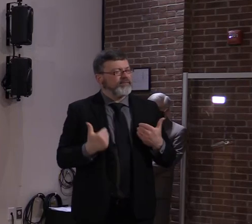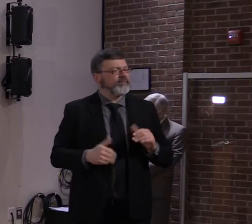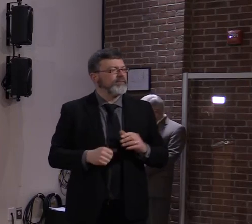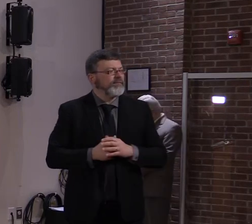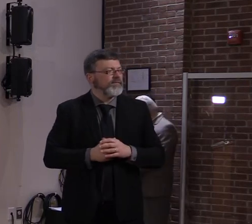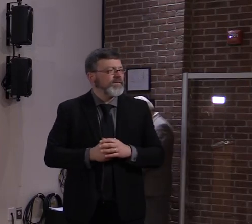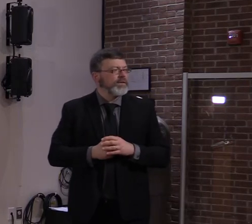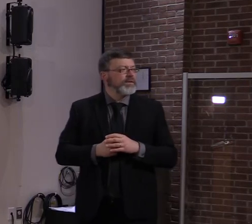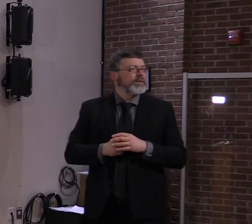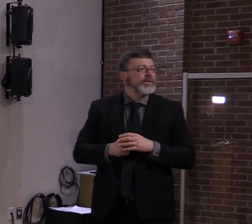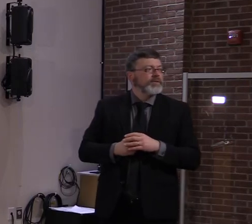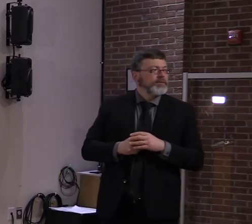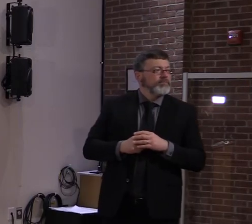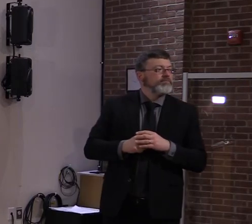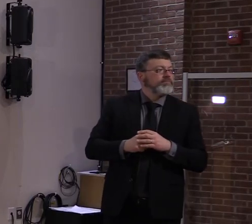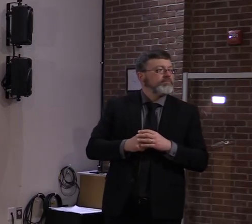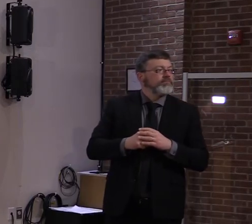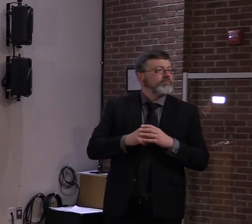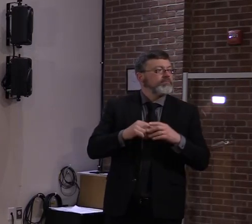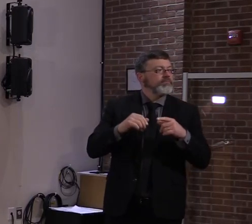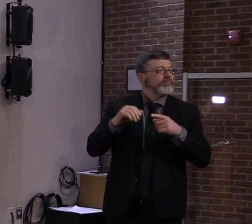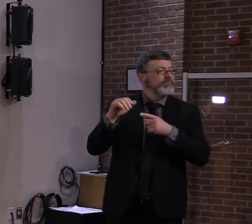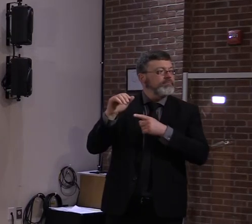J.D. Green, aired out.